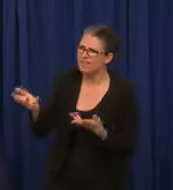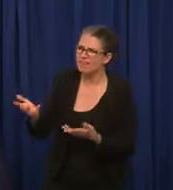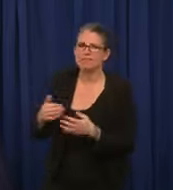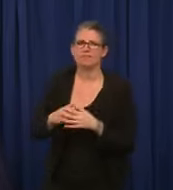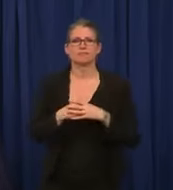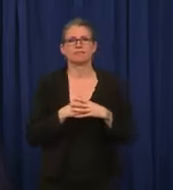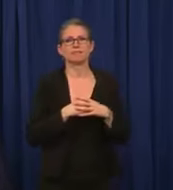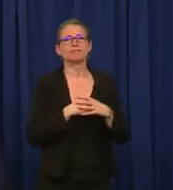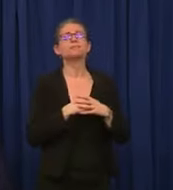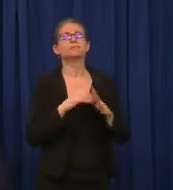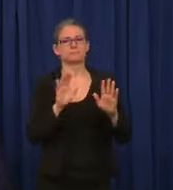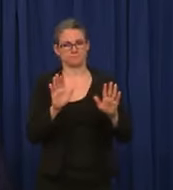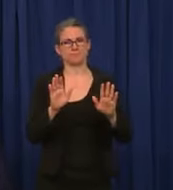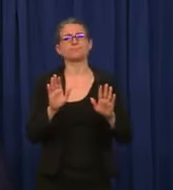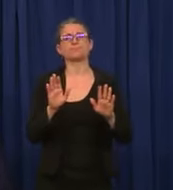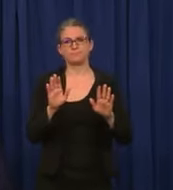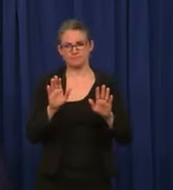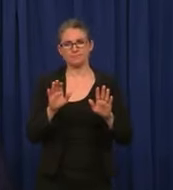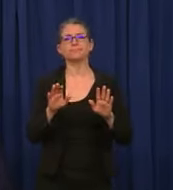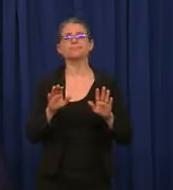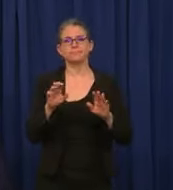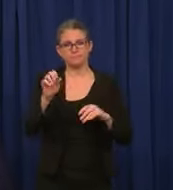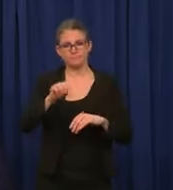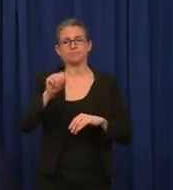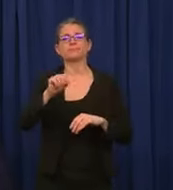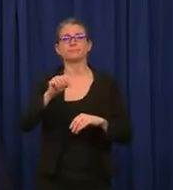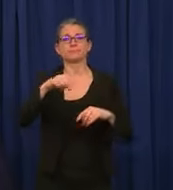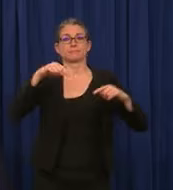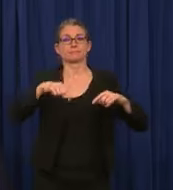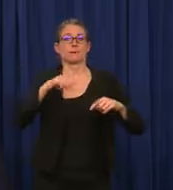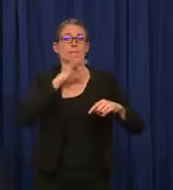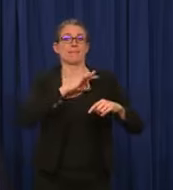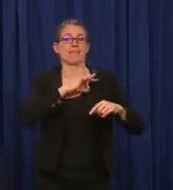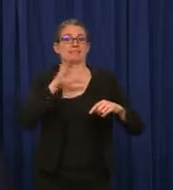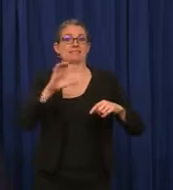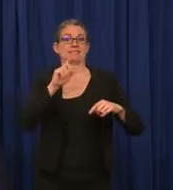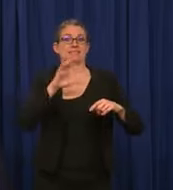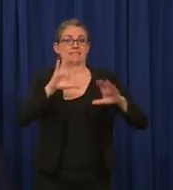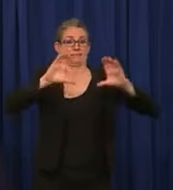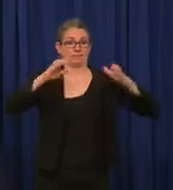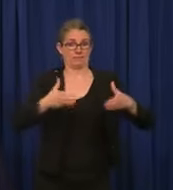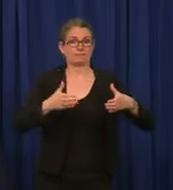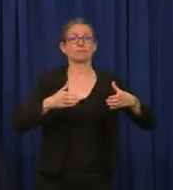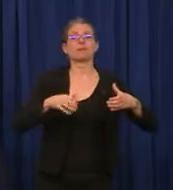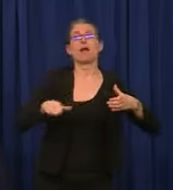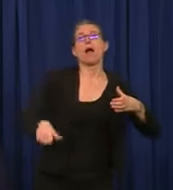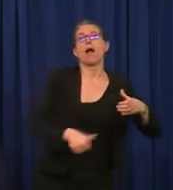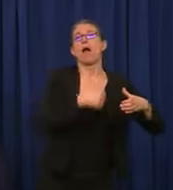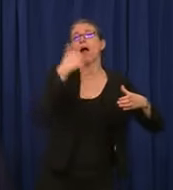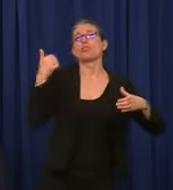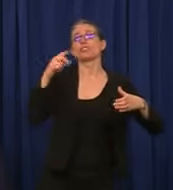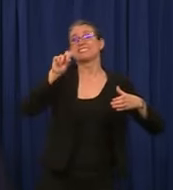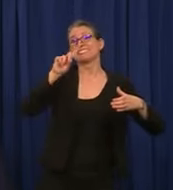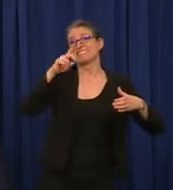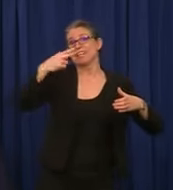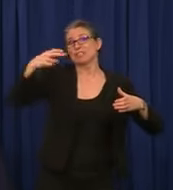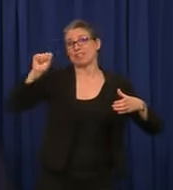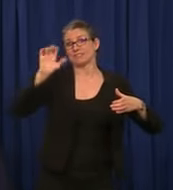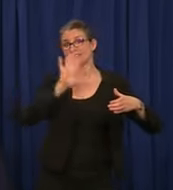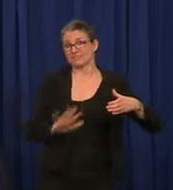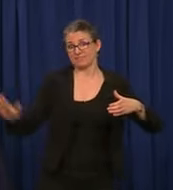CDC team, but teams across the Department of Health and Human Services, other agencies within the Department of Health and Human